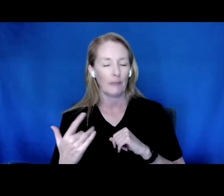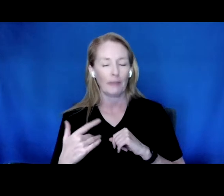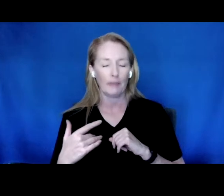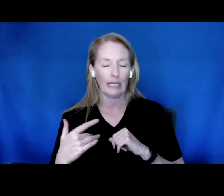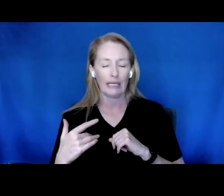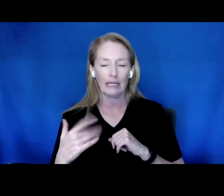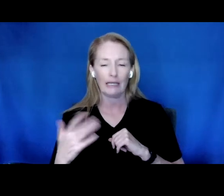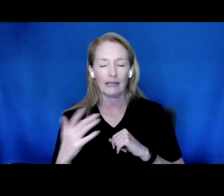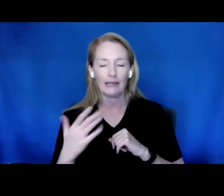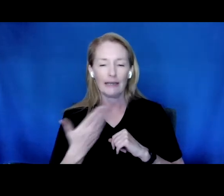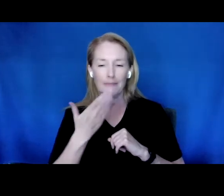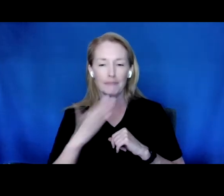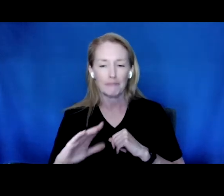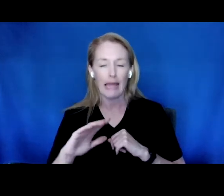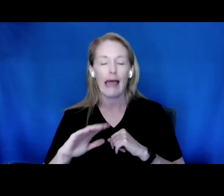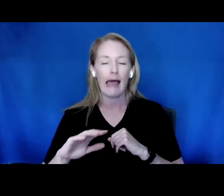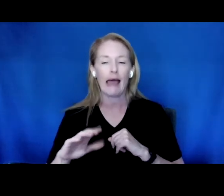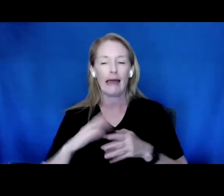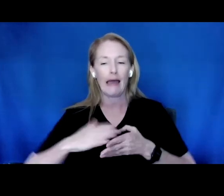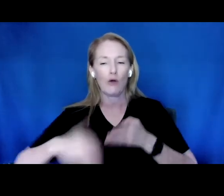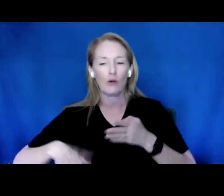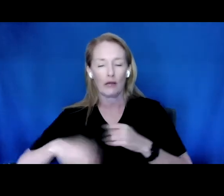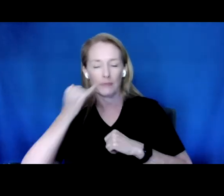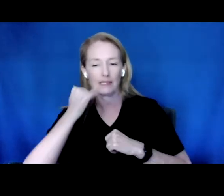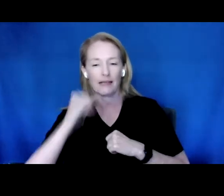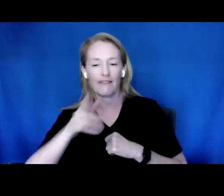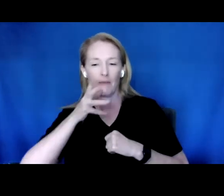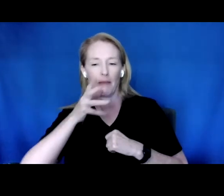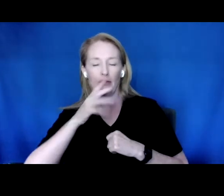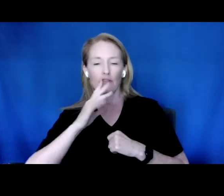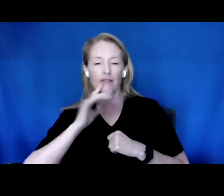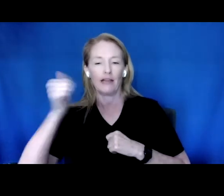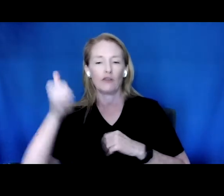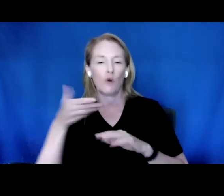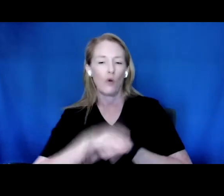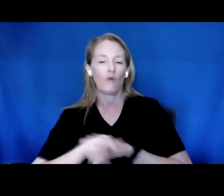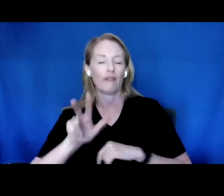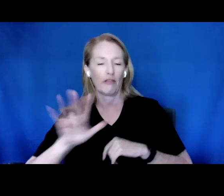to confound our analyses.